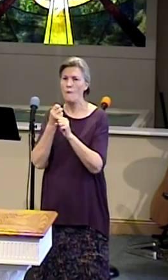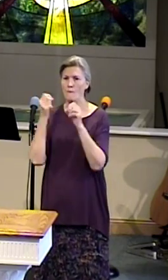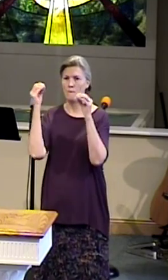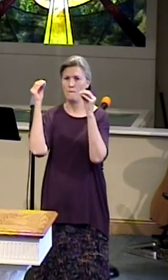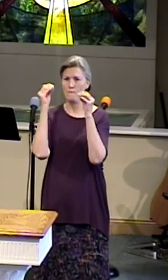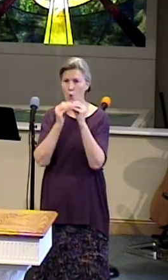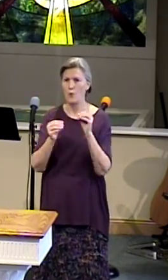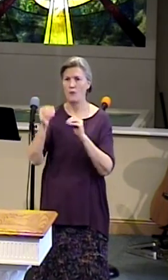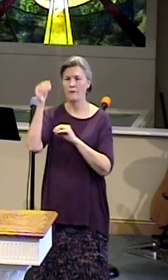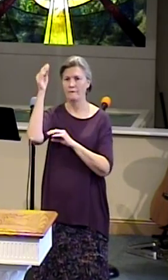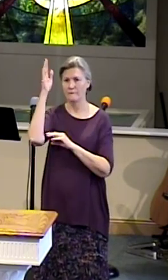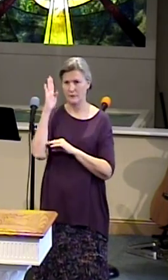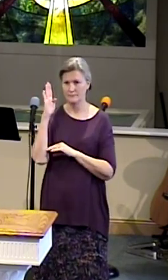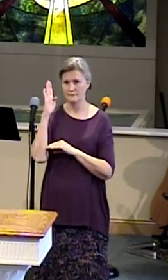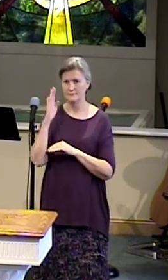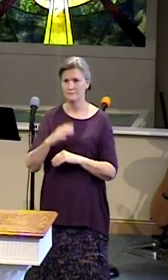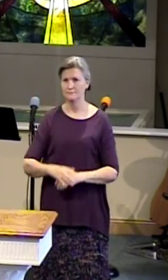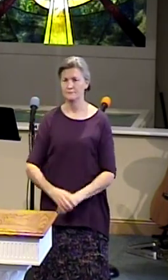God?